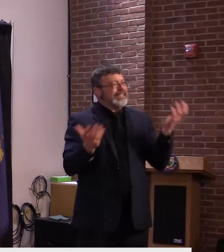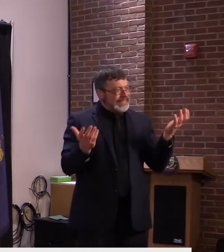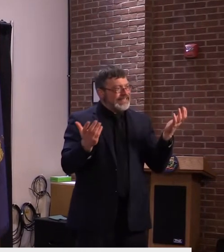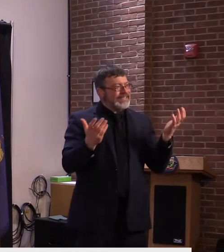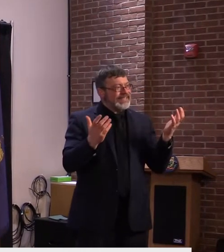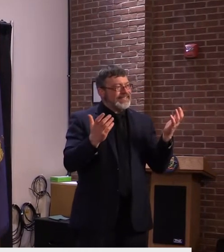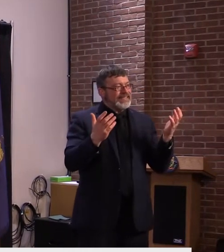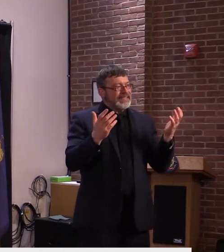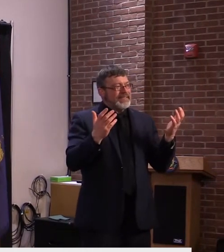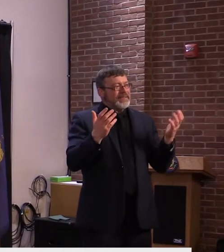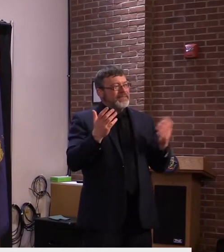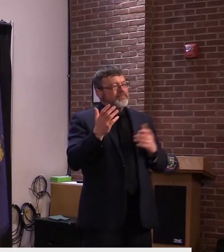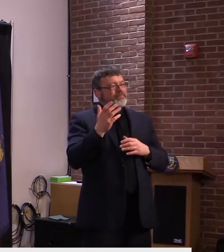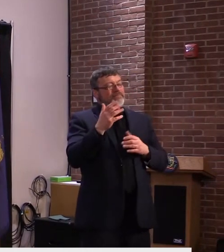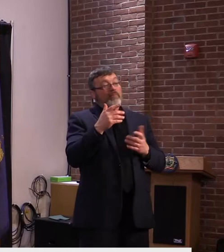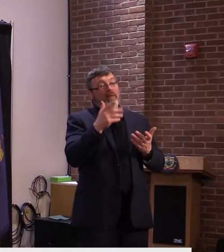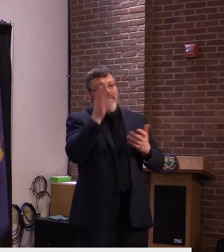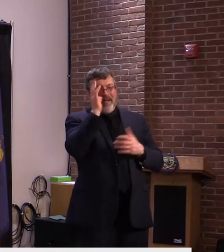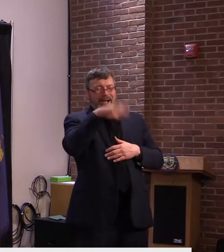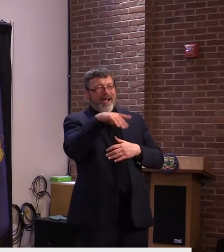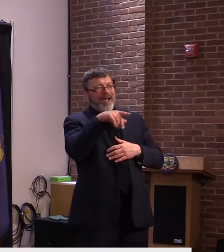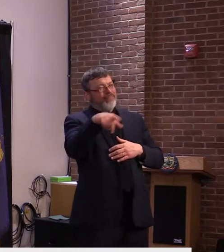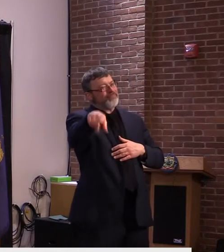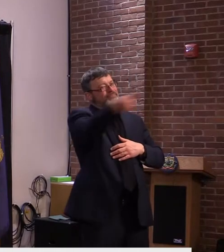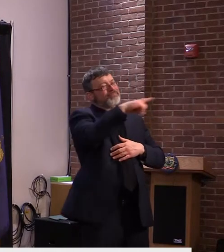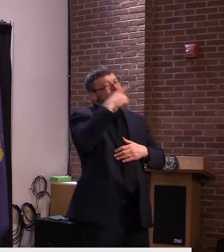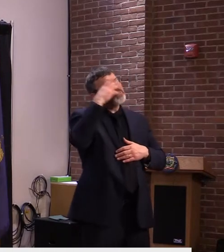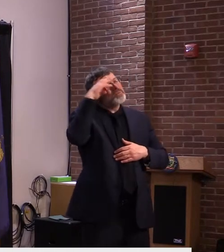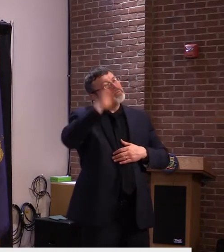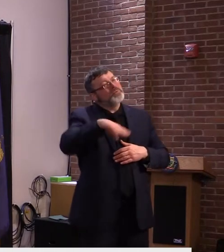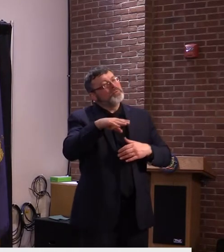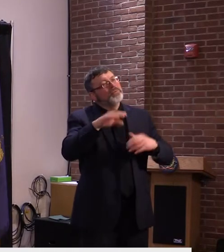no 100% certainty about that right now.